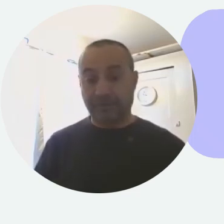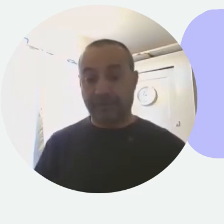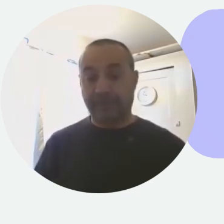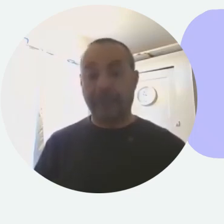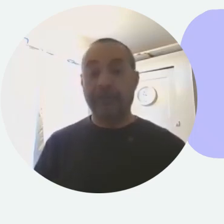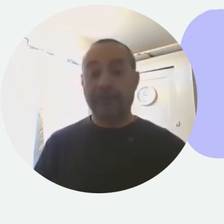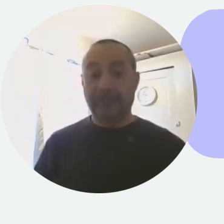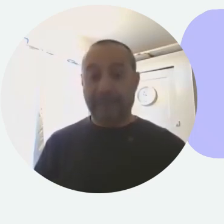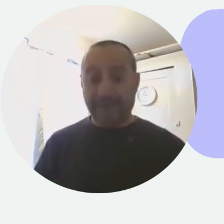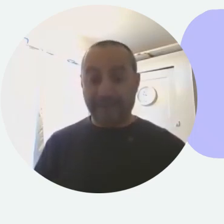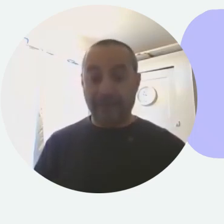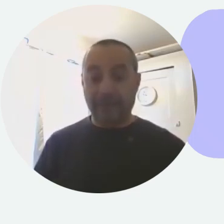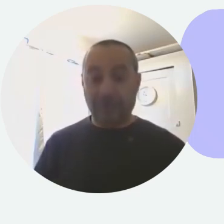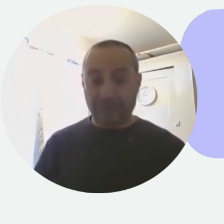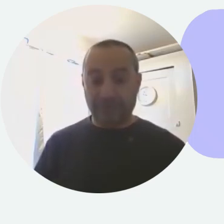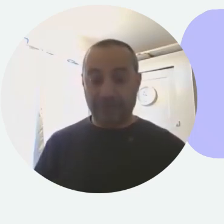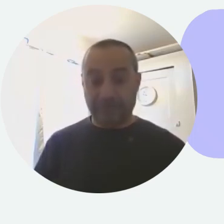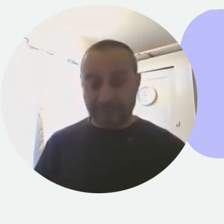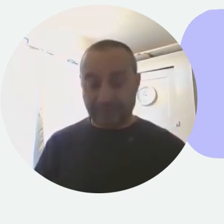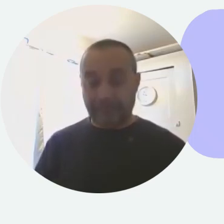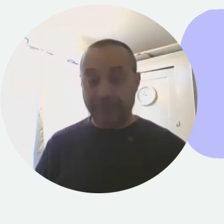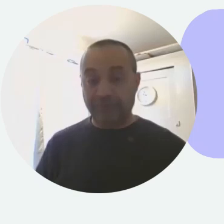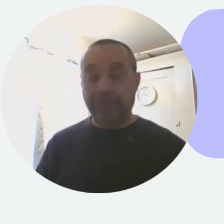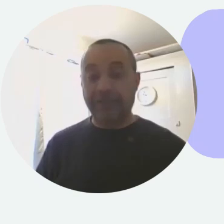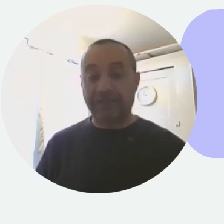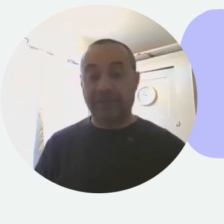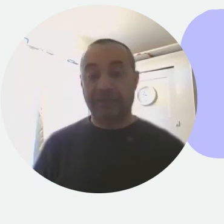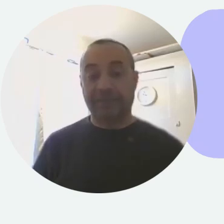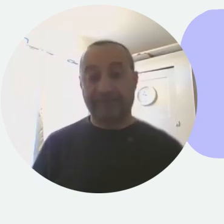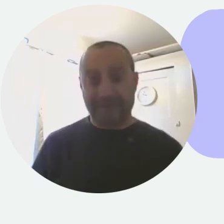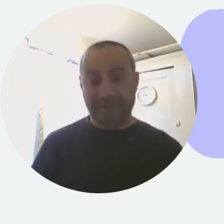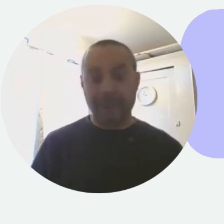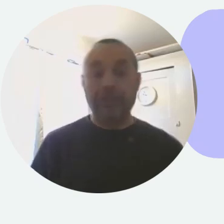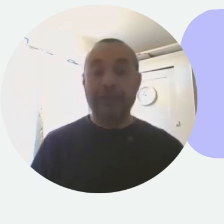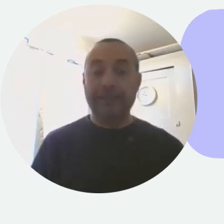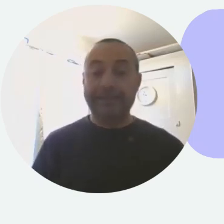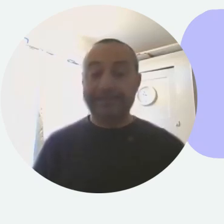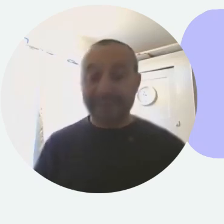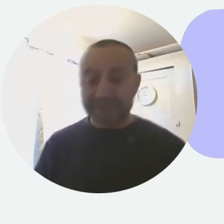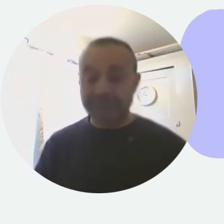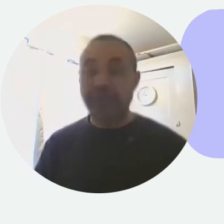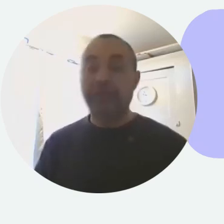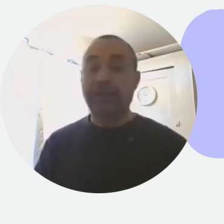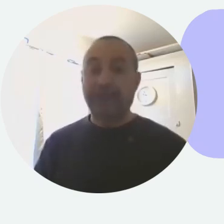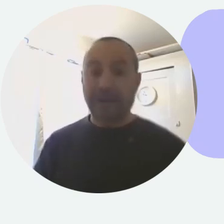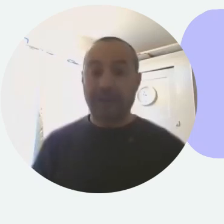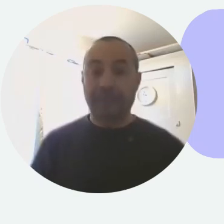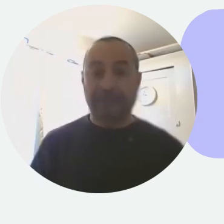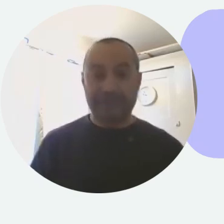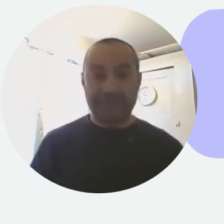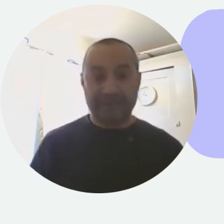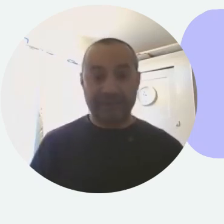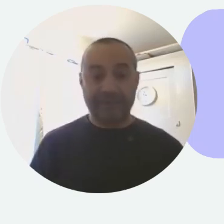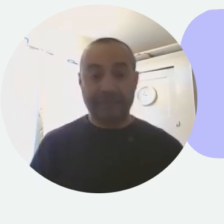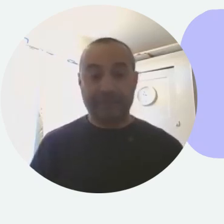it has a component of signing. It does help understanding the spoken